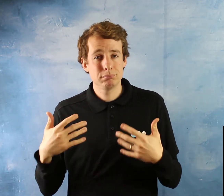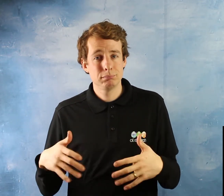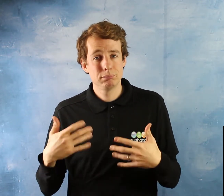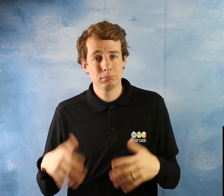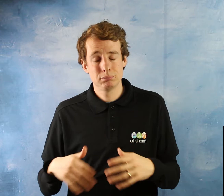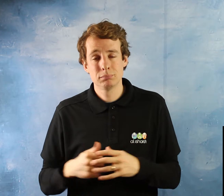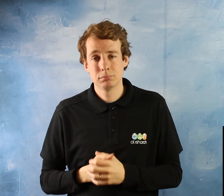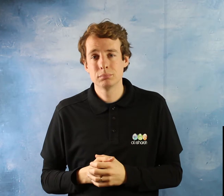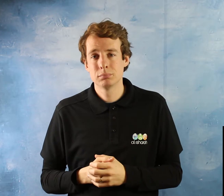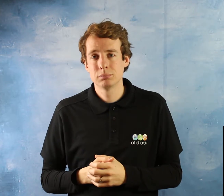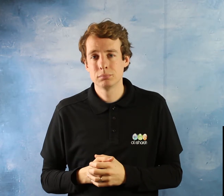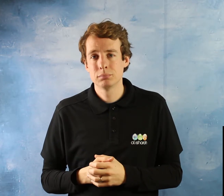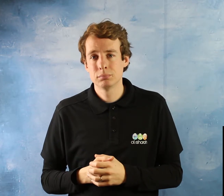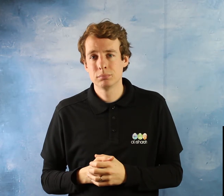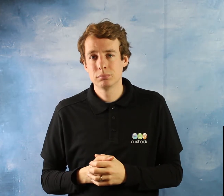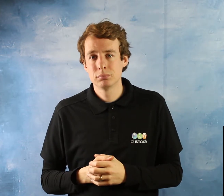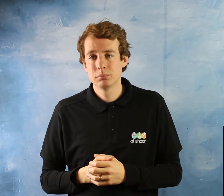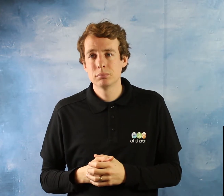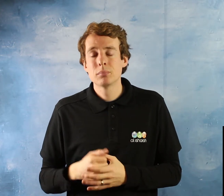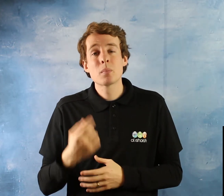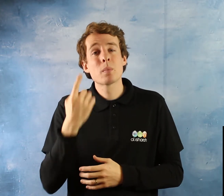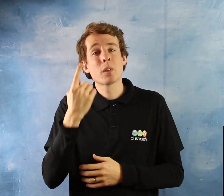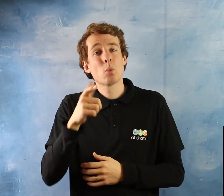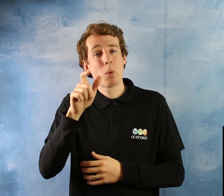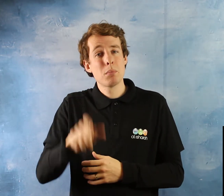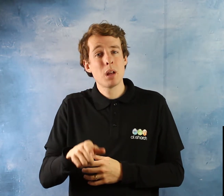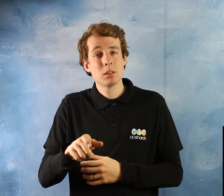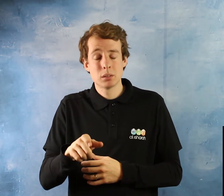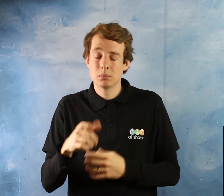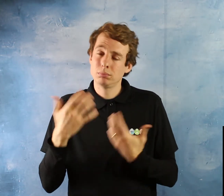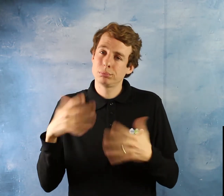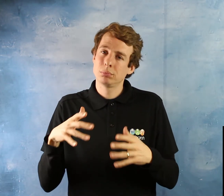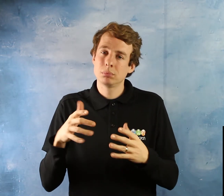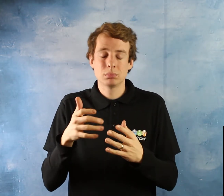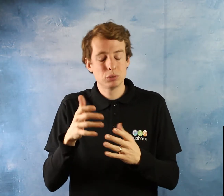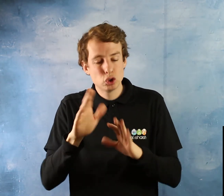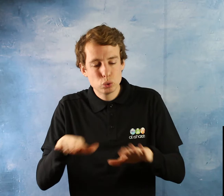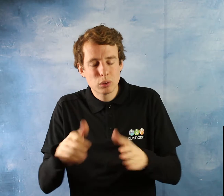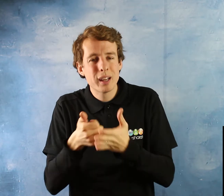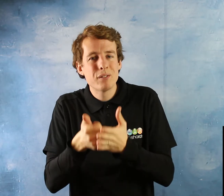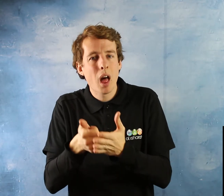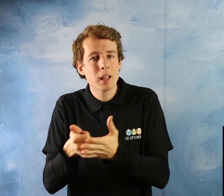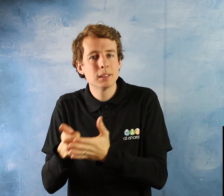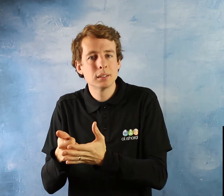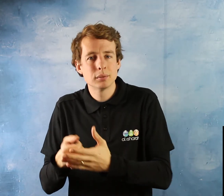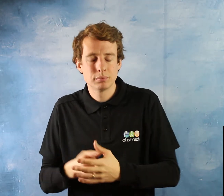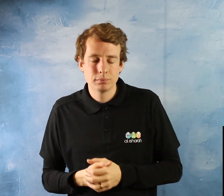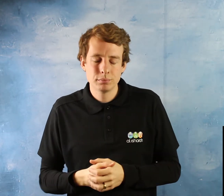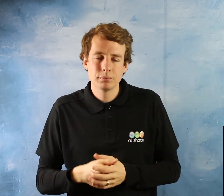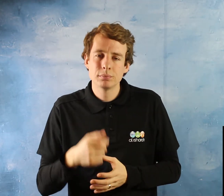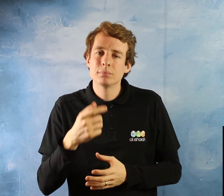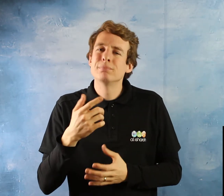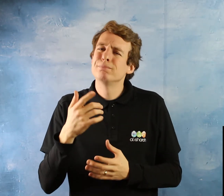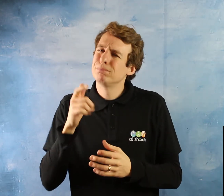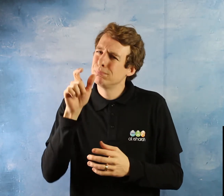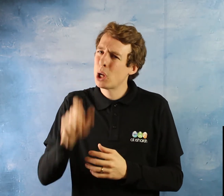surah is devoted for him, for his good advice, giving to his children. He said, Matiyatul Aqli At-Tawadu,